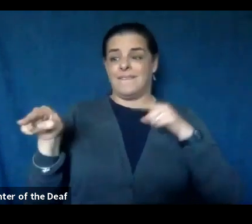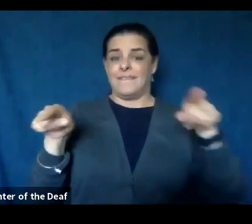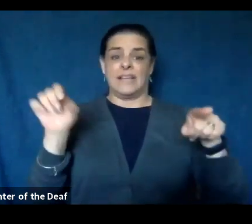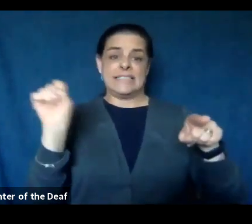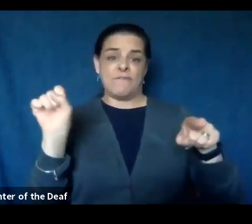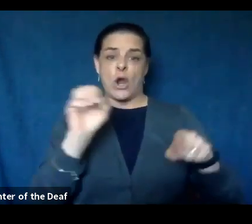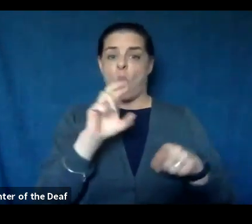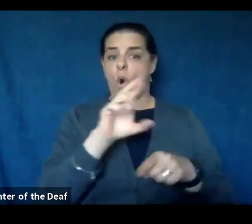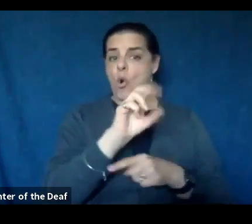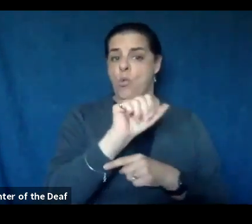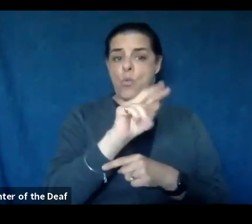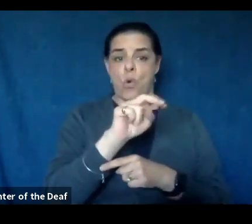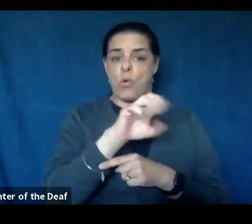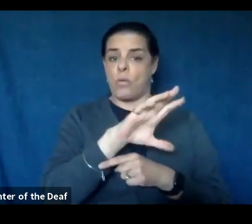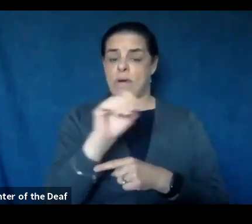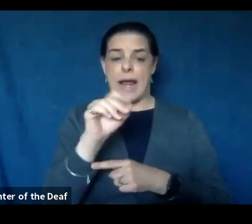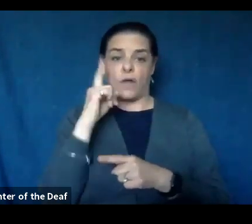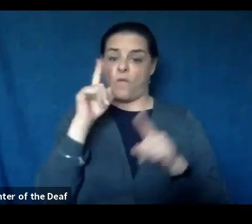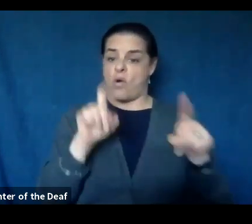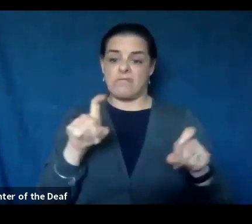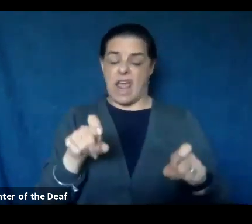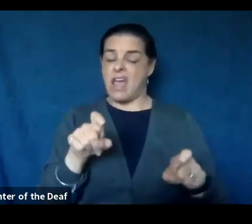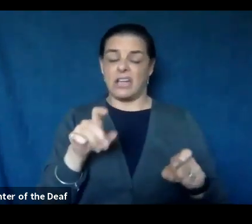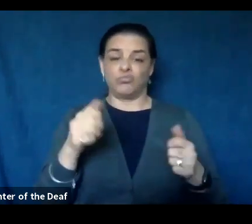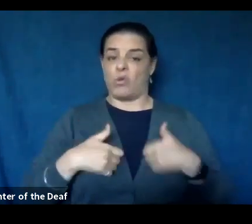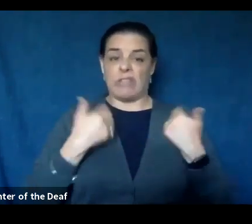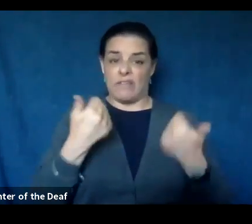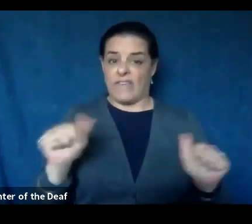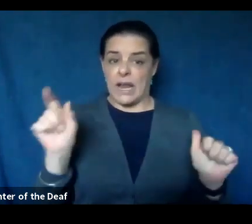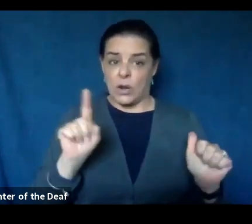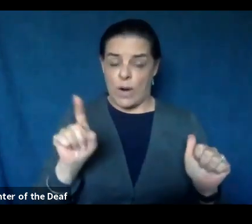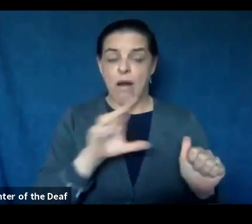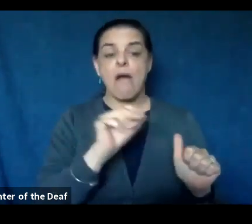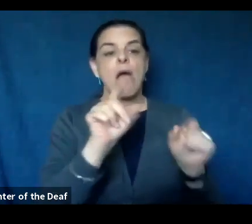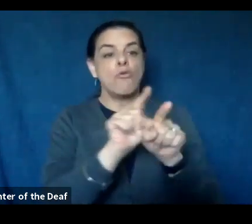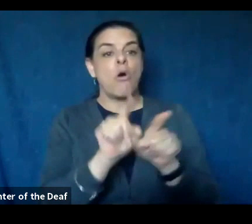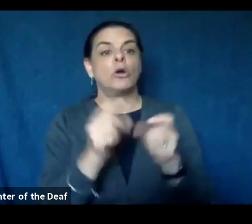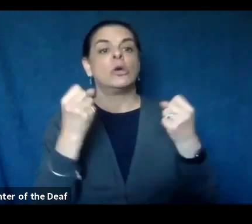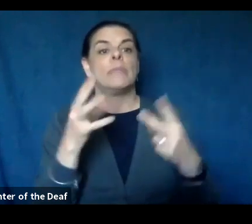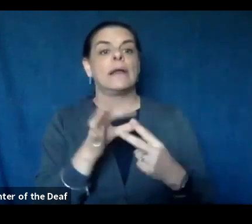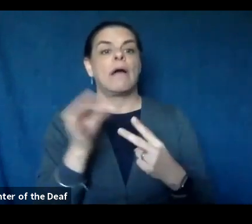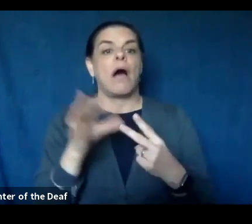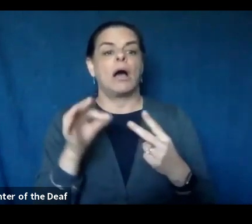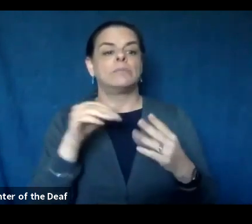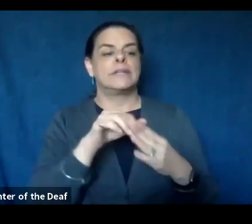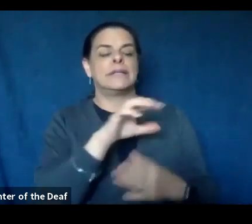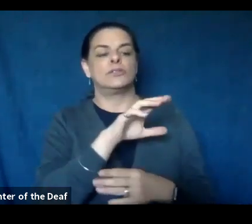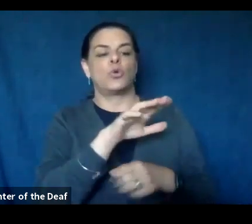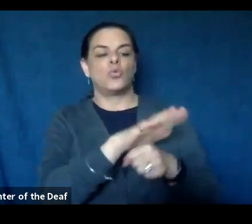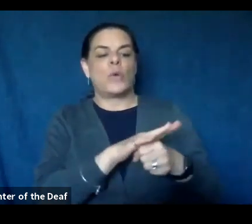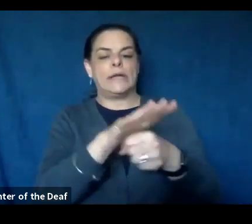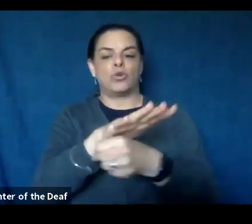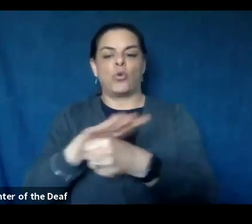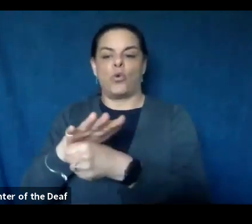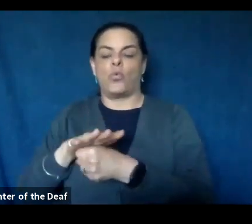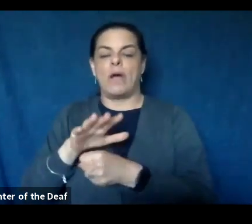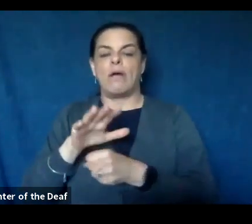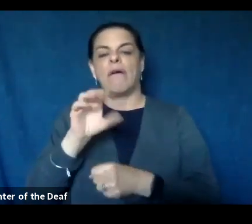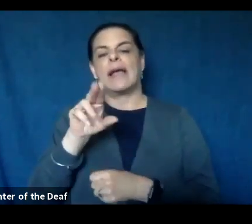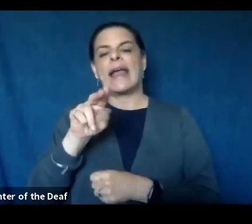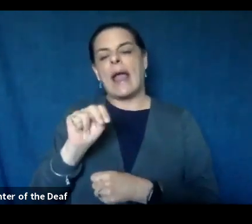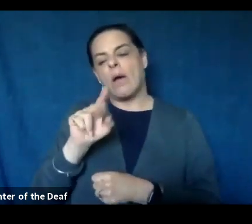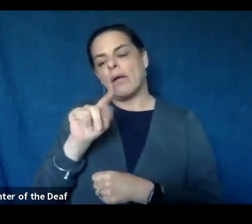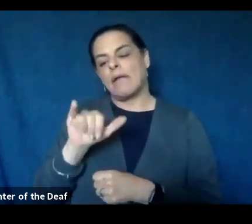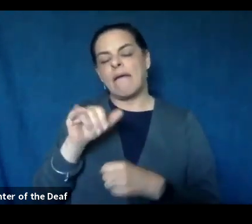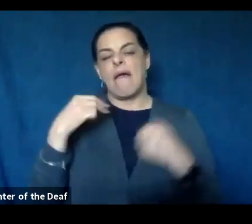tested. And there's also a lot of other options for testing in the regional county health offices over the weekend. And you can look at the